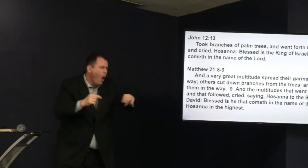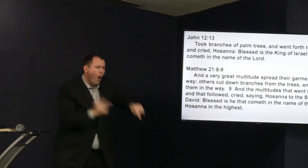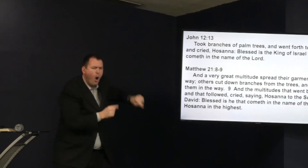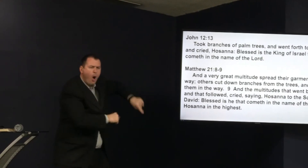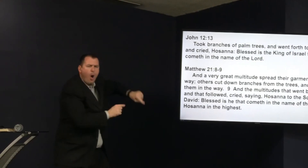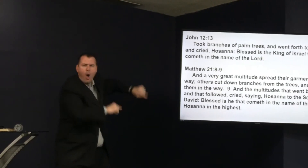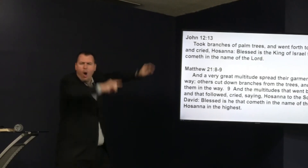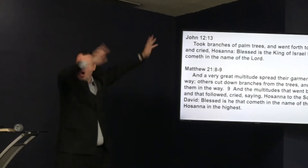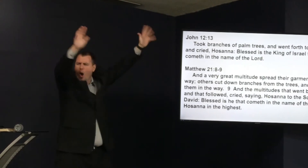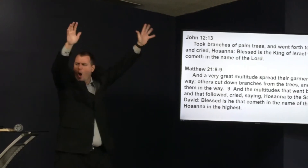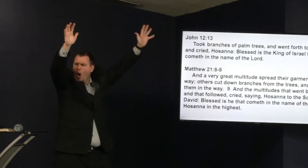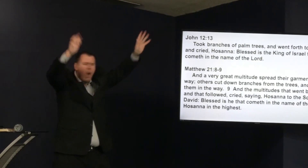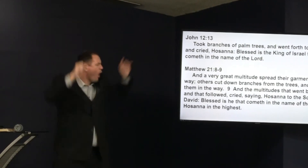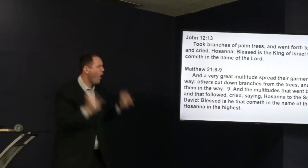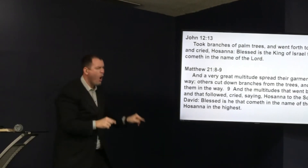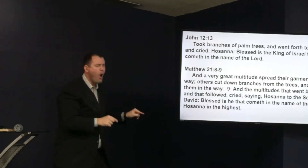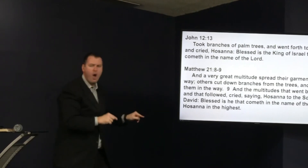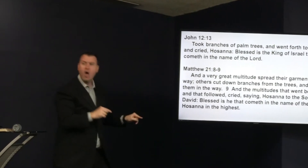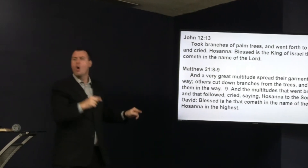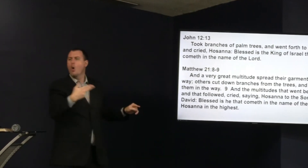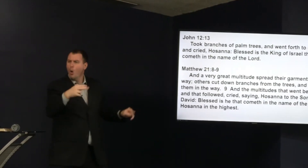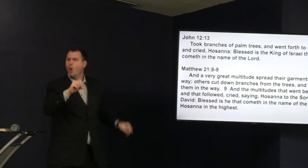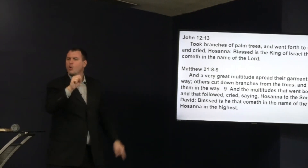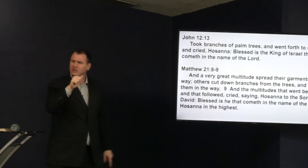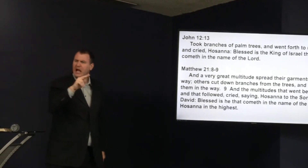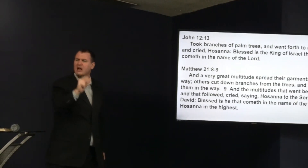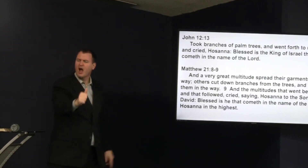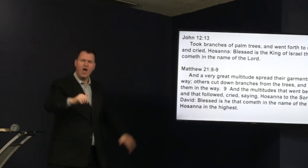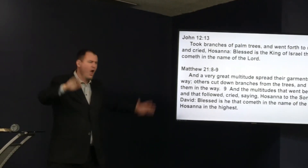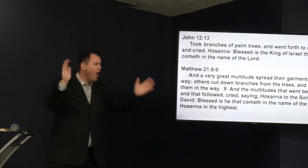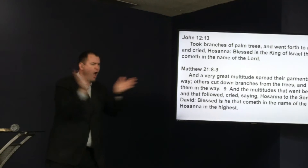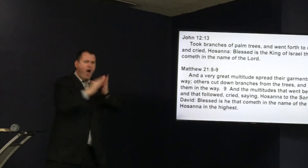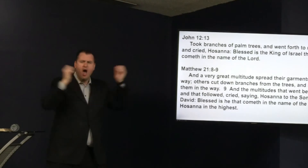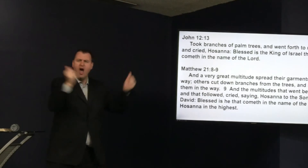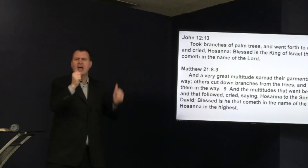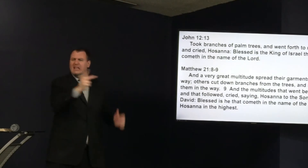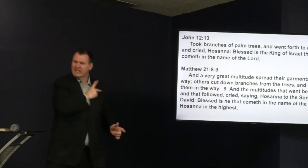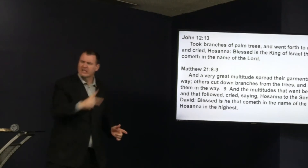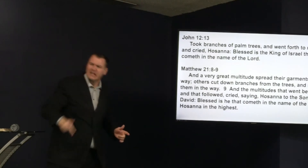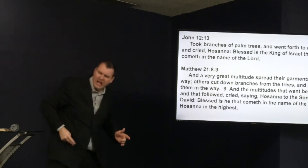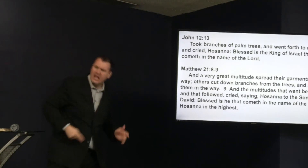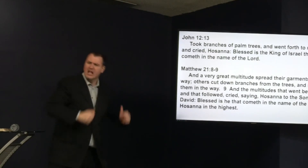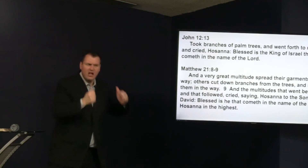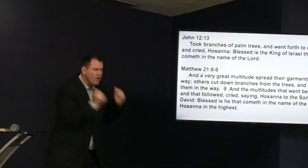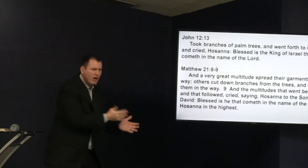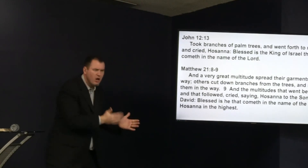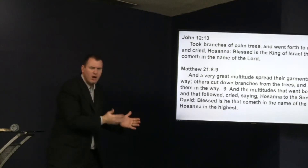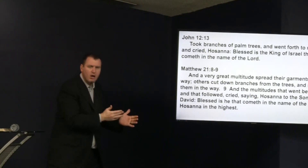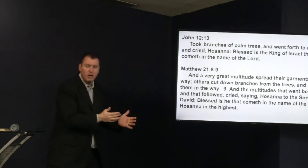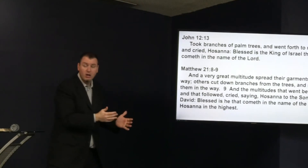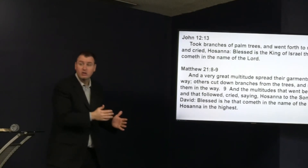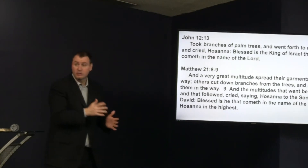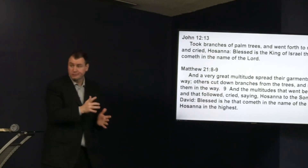crazy excited over Jesus and how he would take over as king,